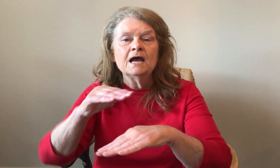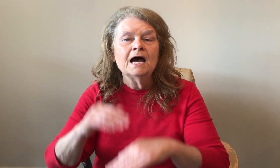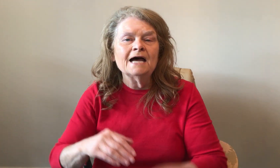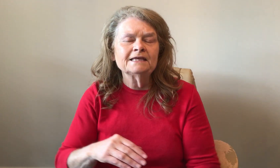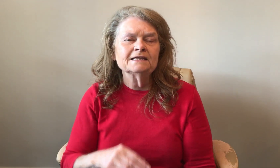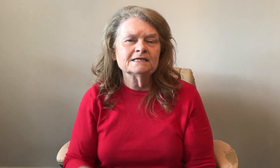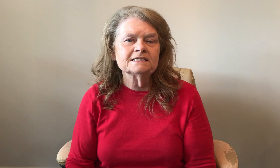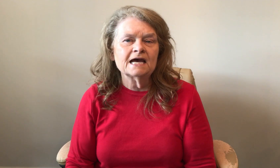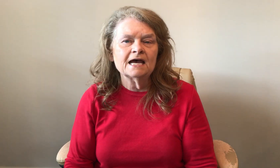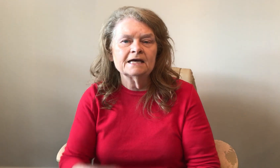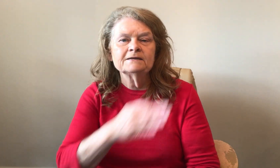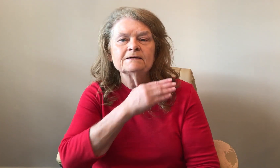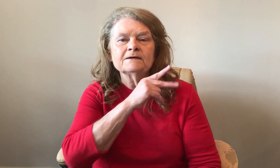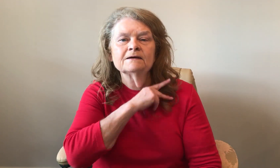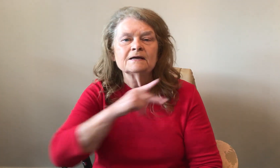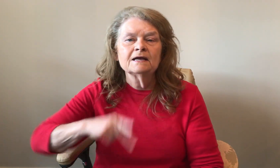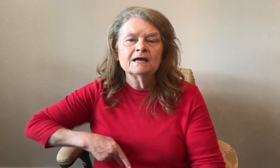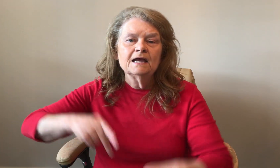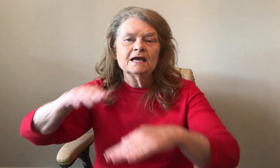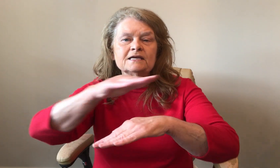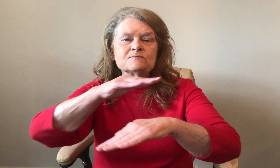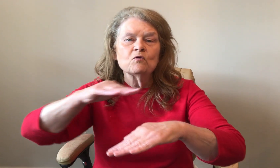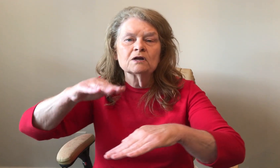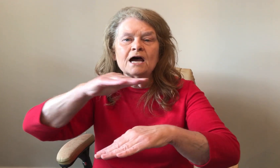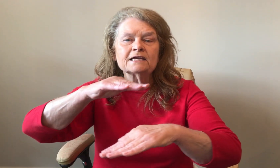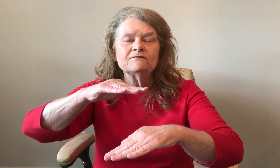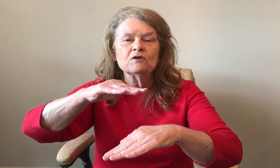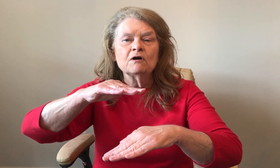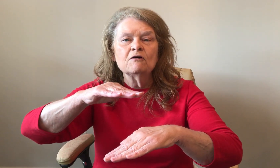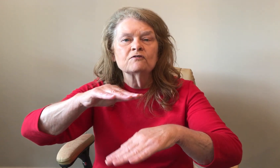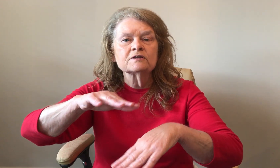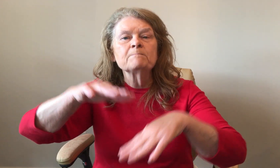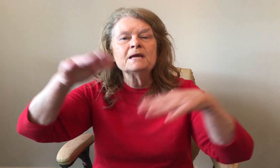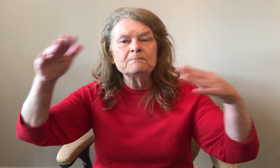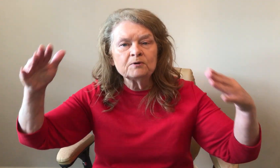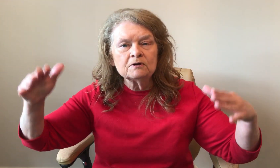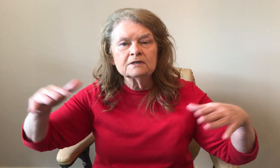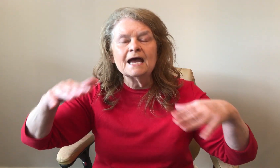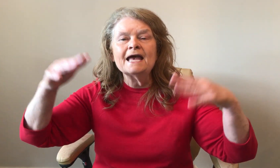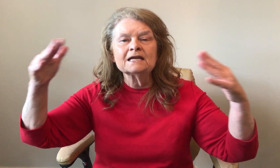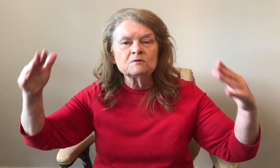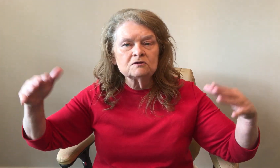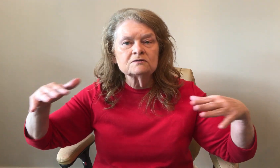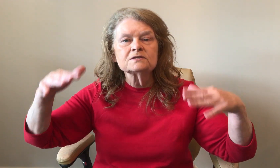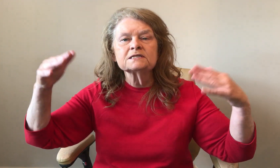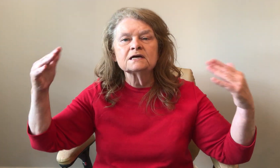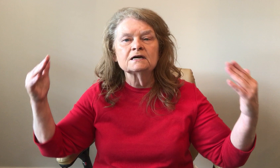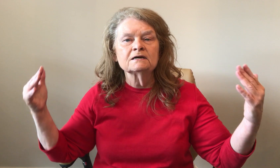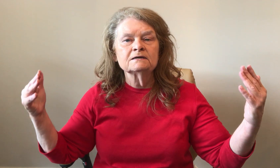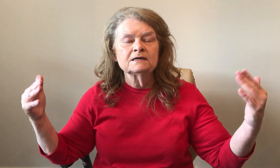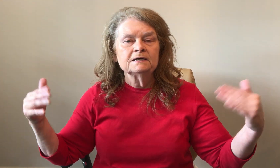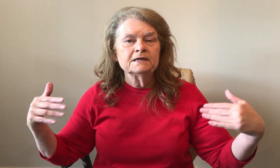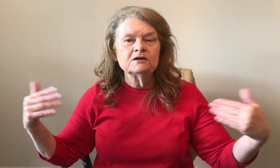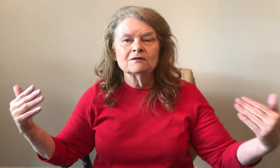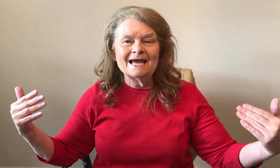I think this sign is more like if you're over the people, the animals, the land